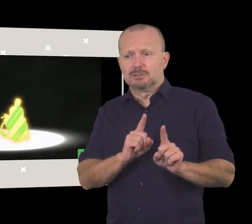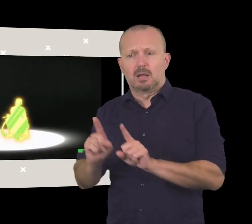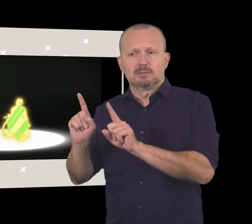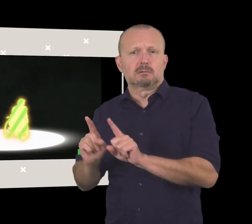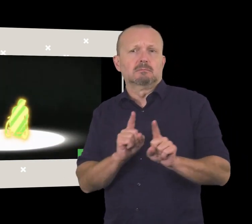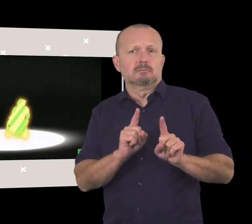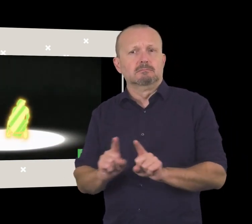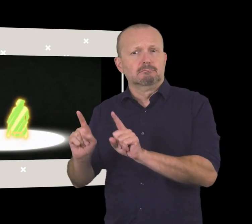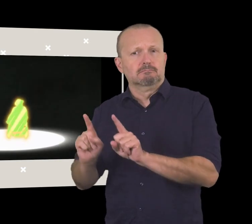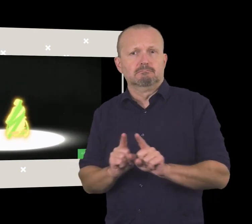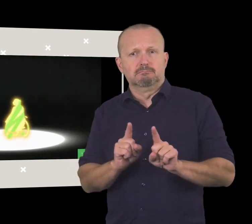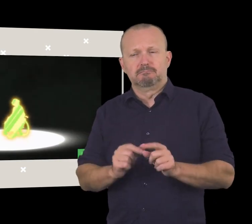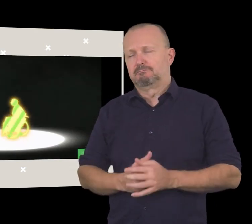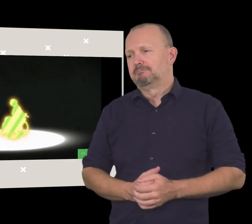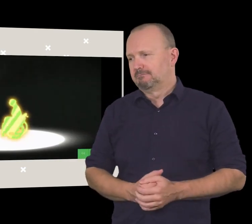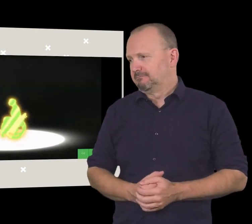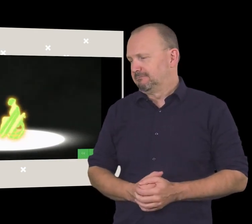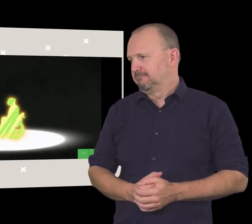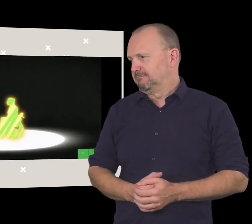Pumpernickel.